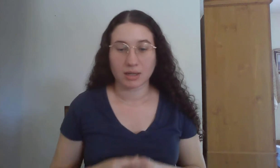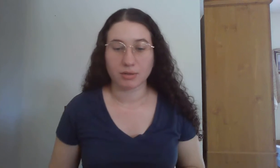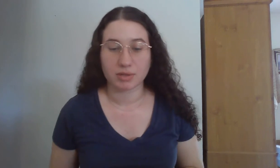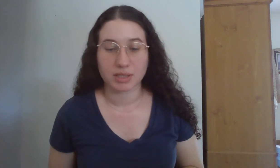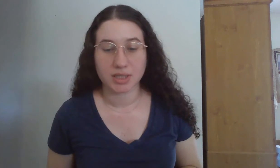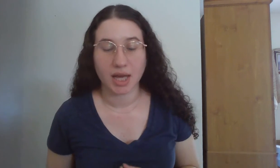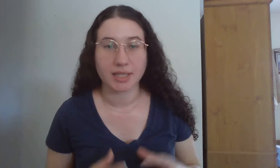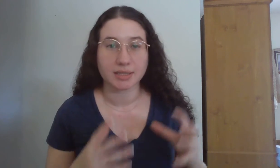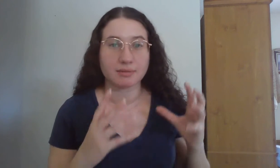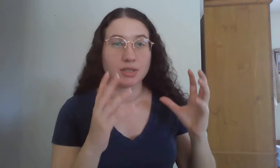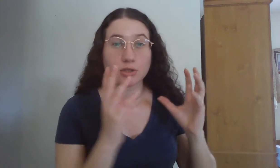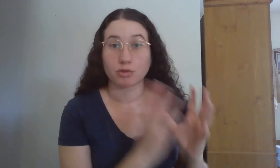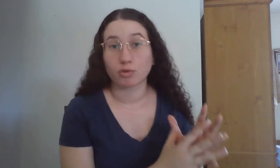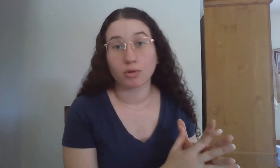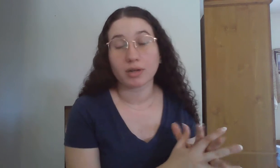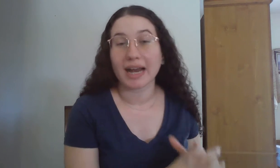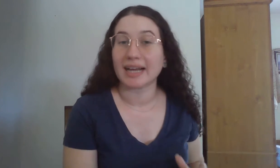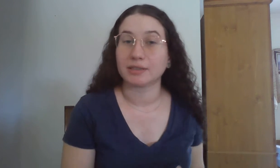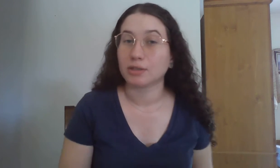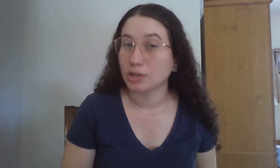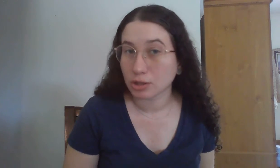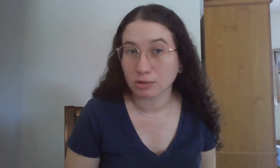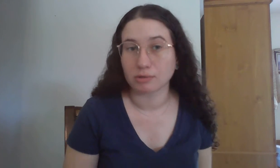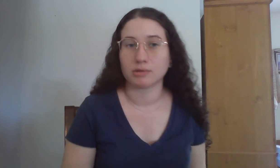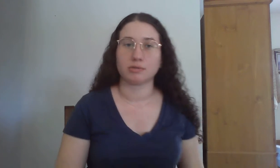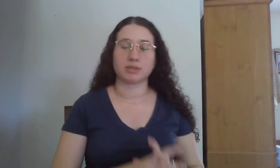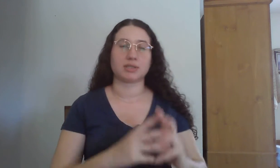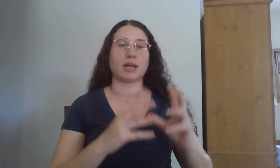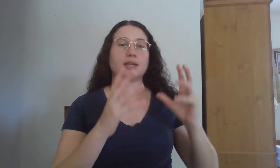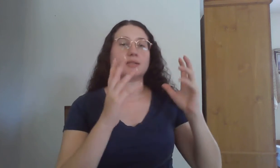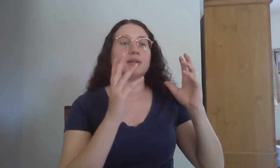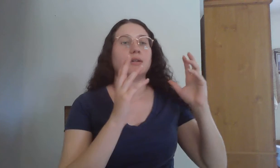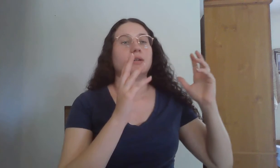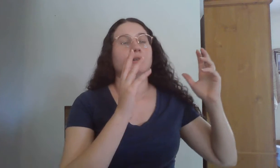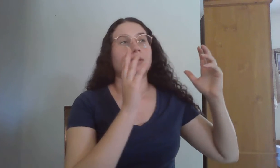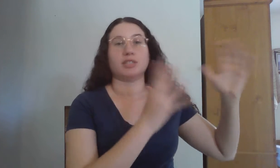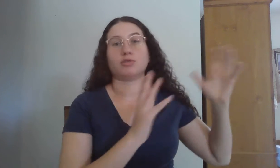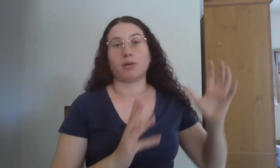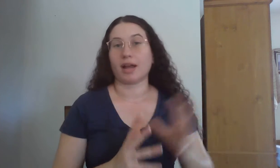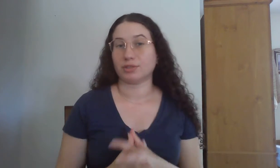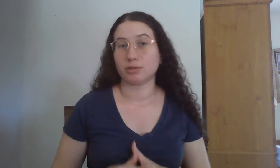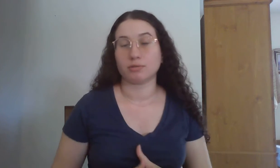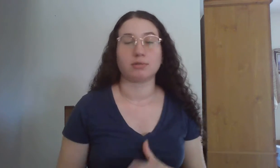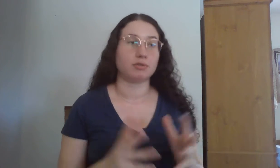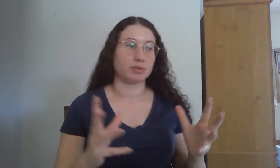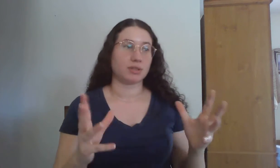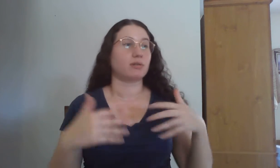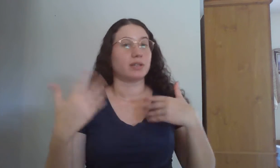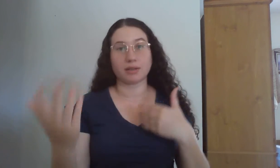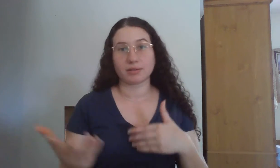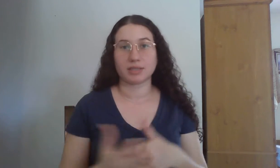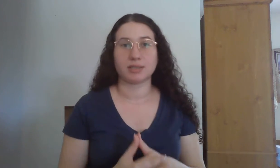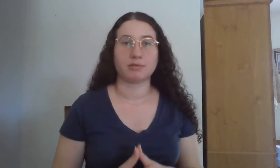You could sign the store has shoes. You would sign its store have shoes. Or another sentence would